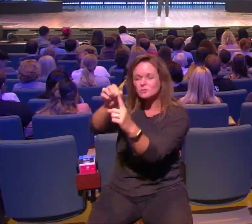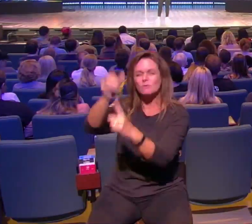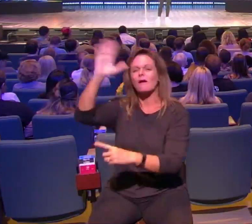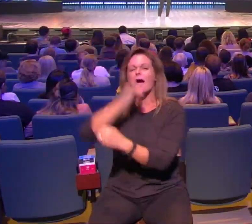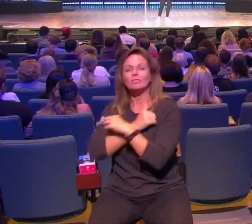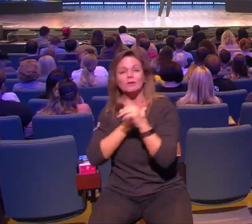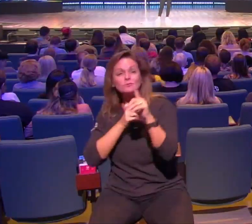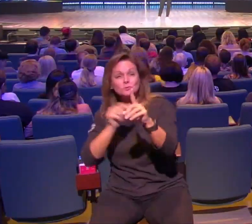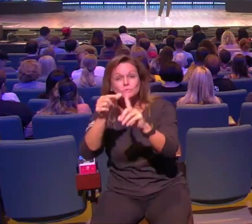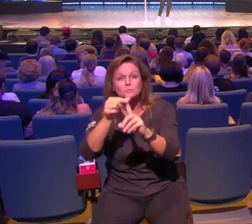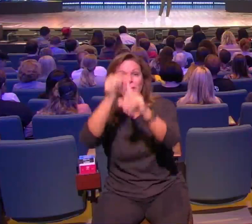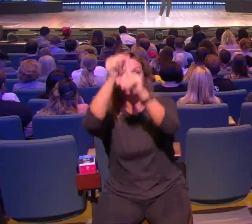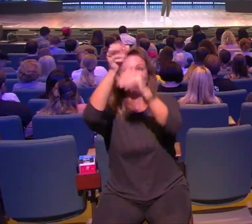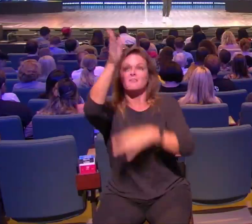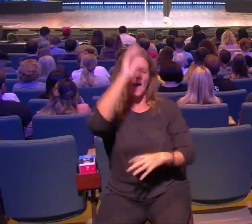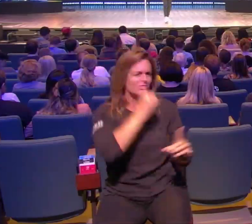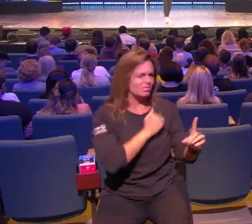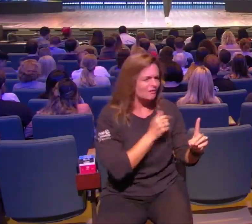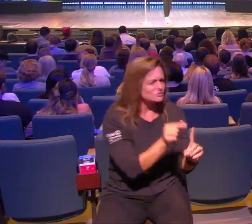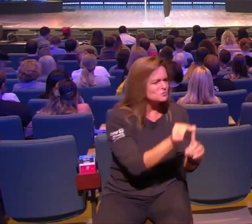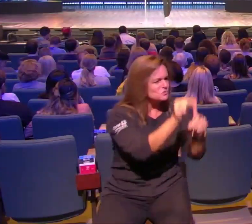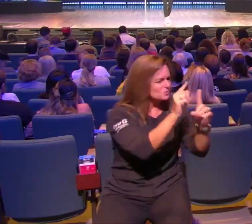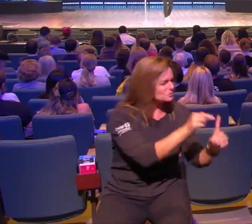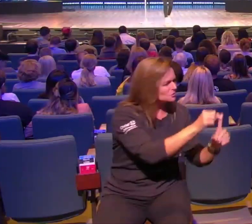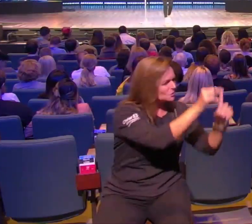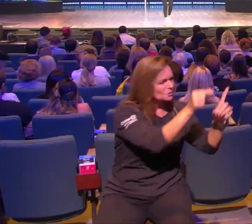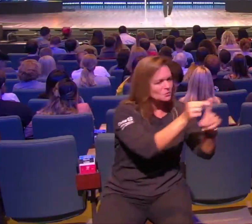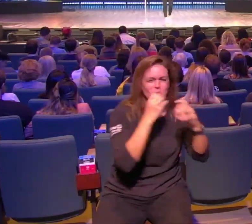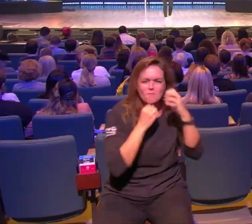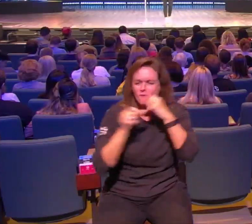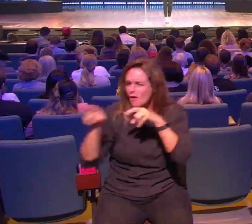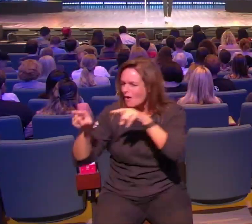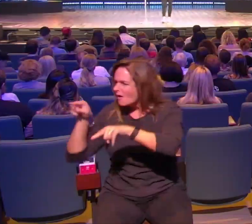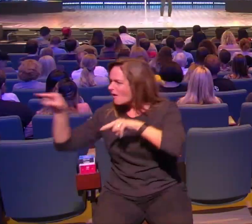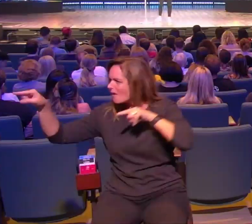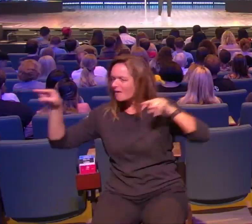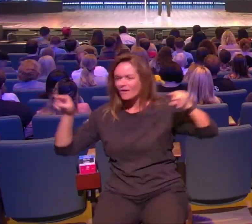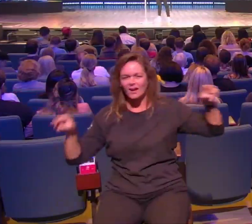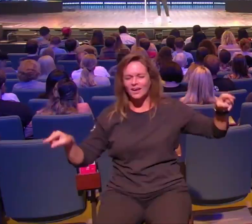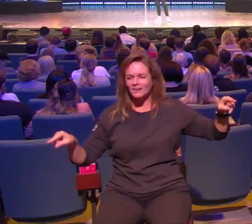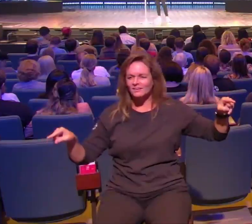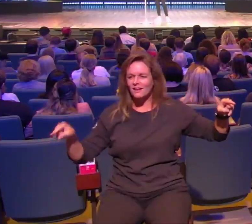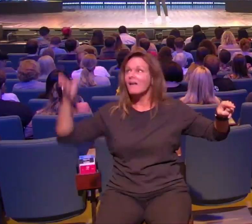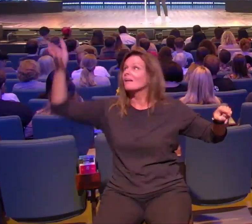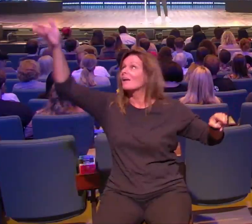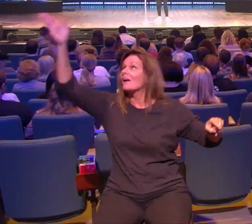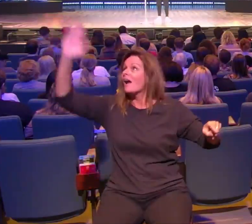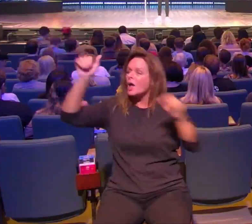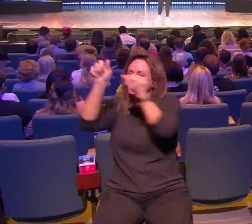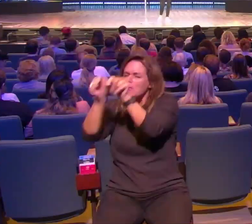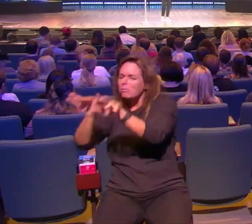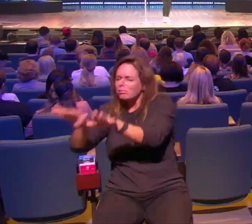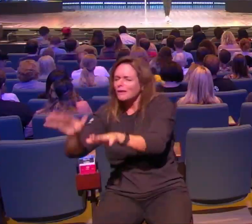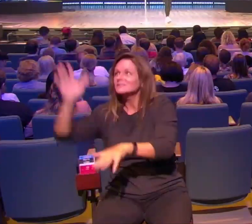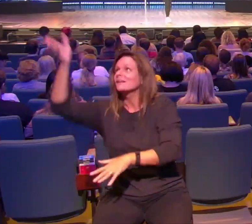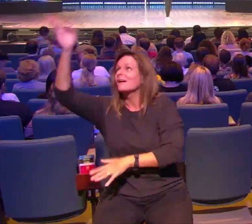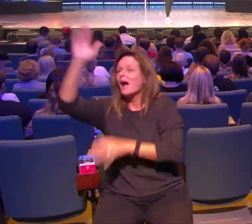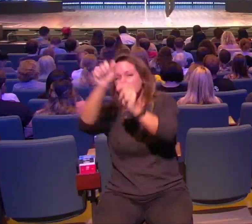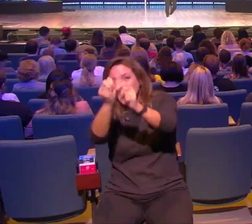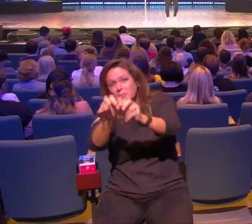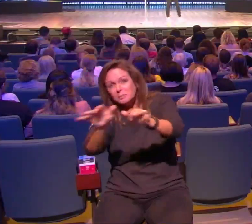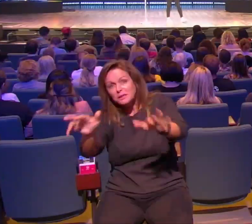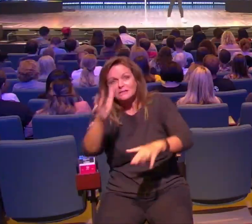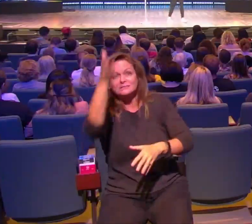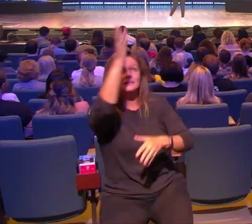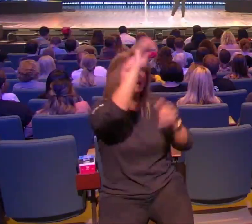an inheritance of sonship and daughtership, and you have an inheritance of God's family. And what I